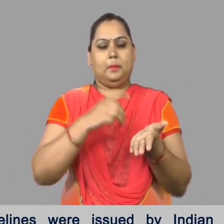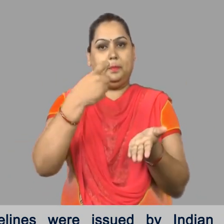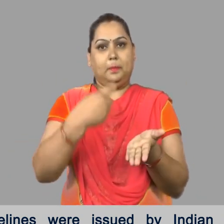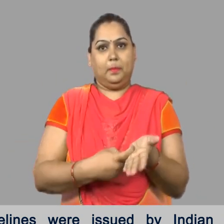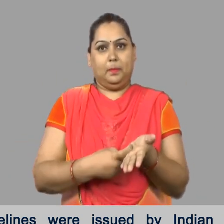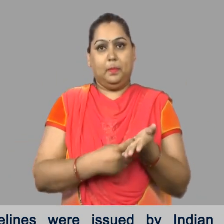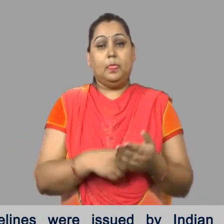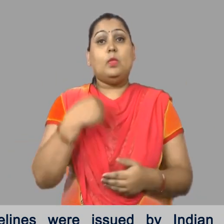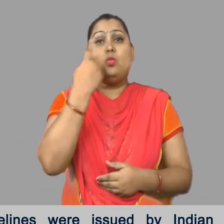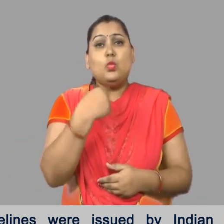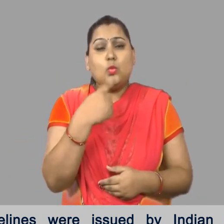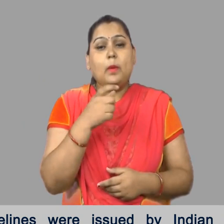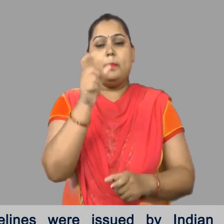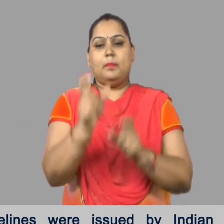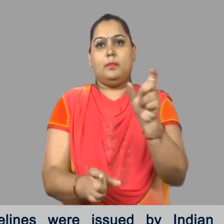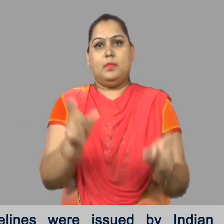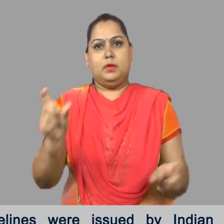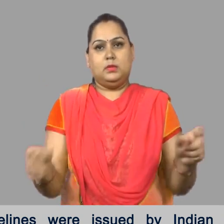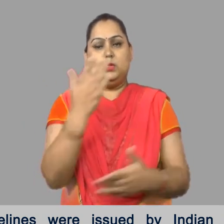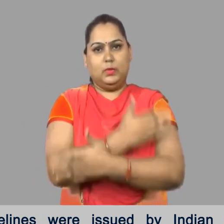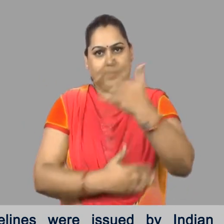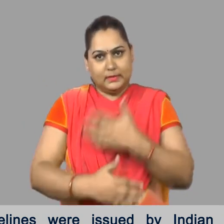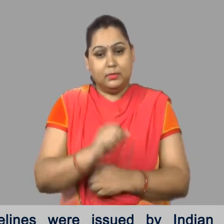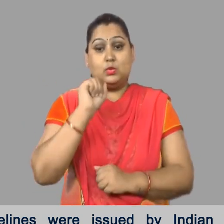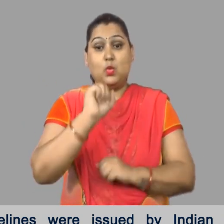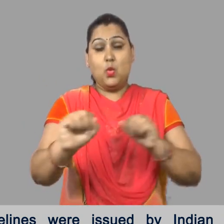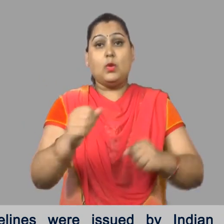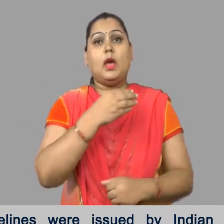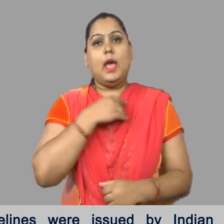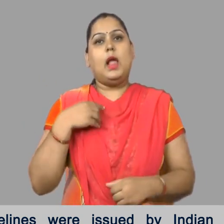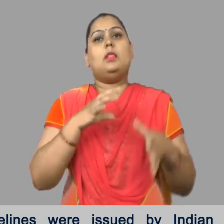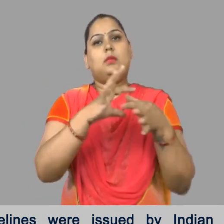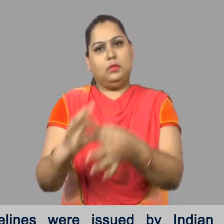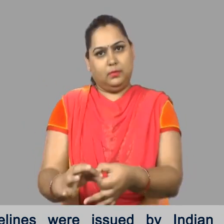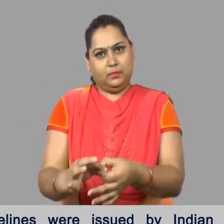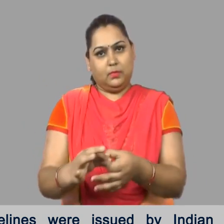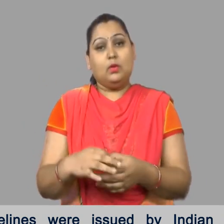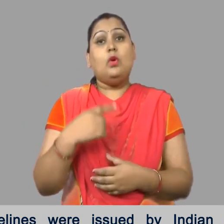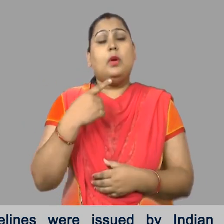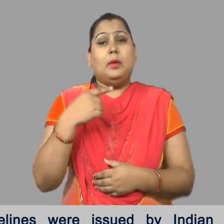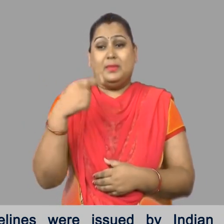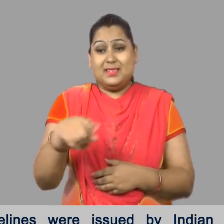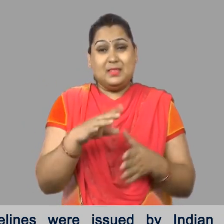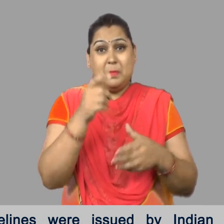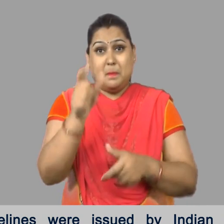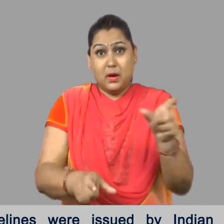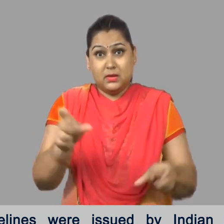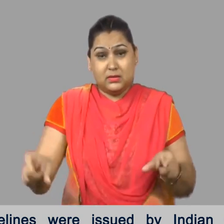Research ICMR for healthcare of persons with disabilities against